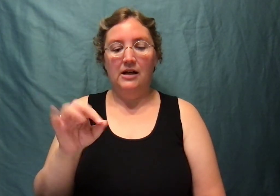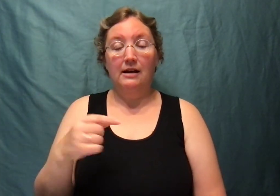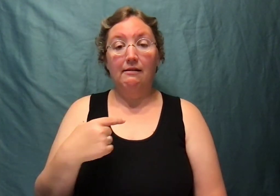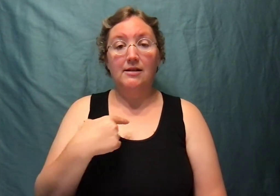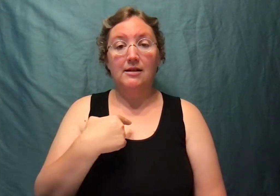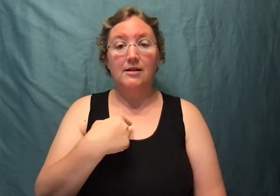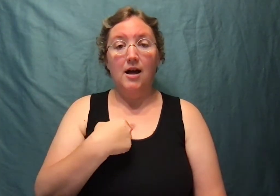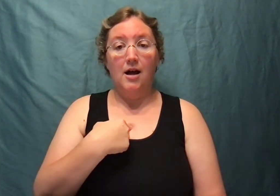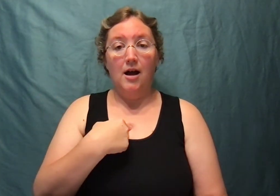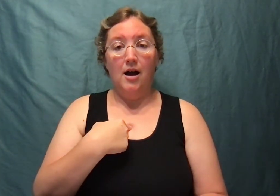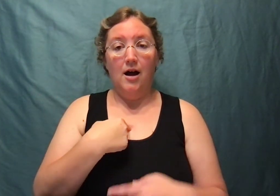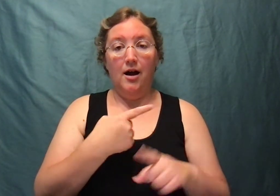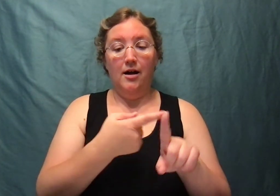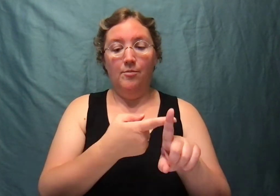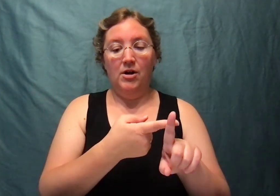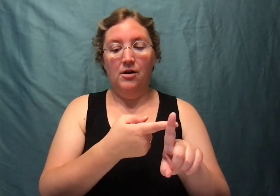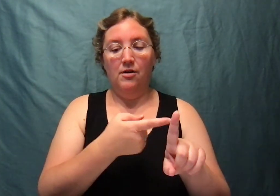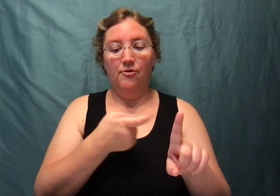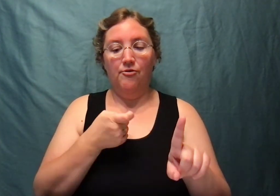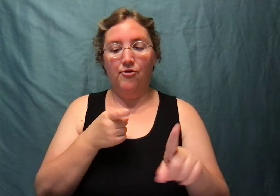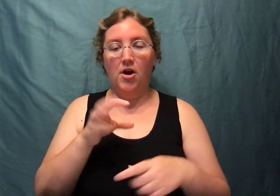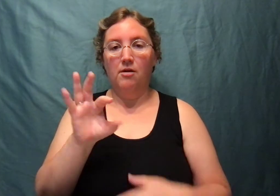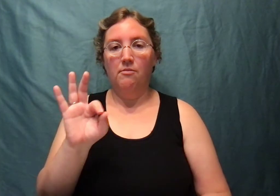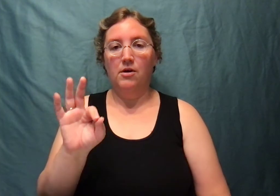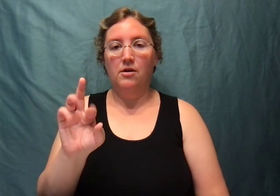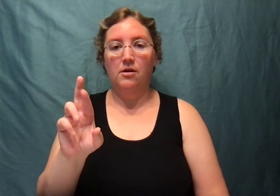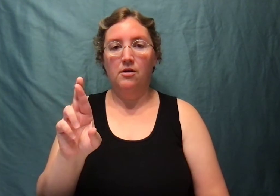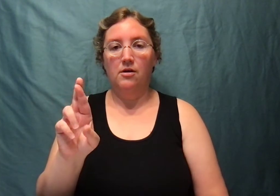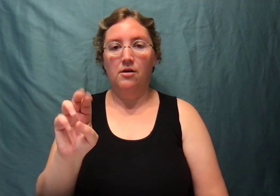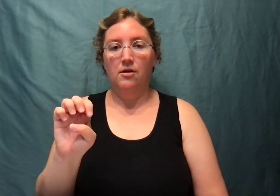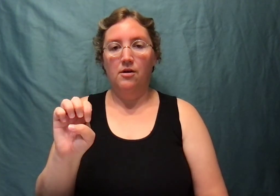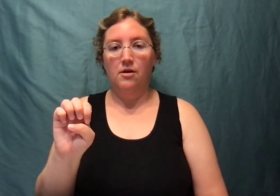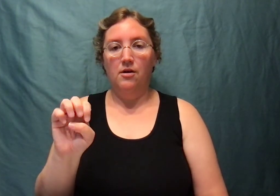Kelly says, I'm from